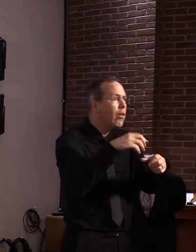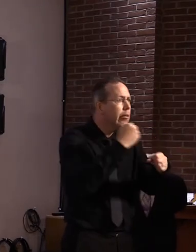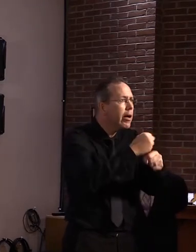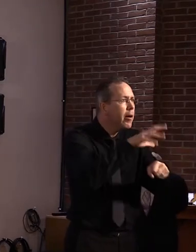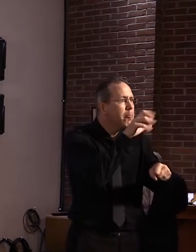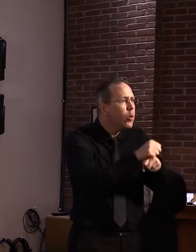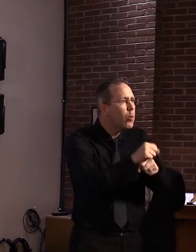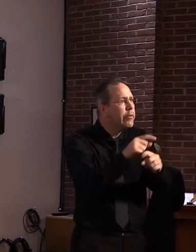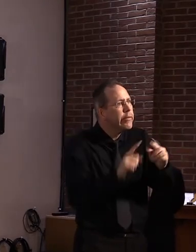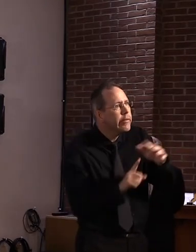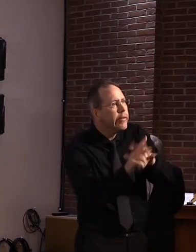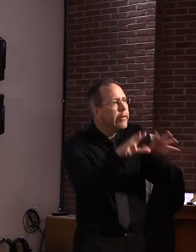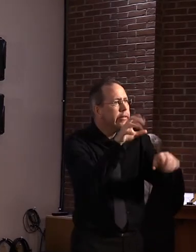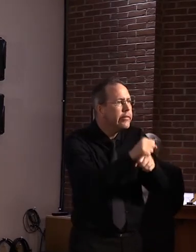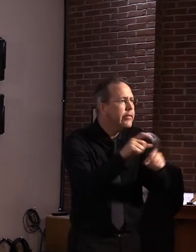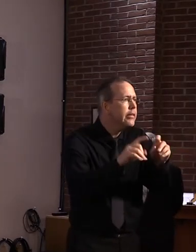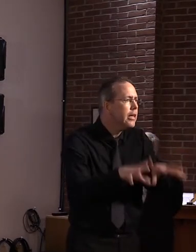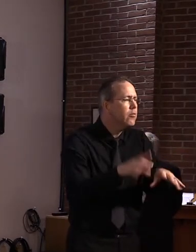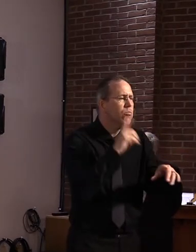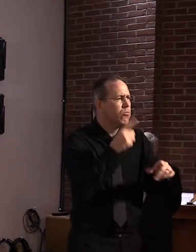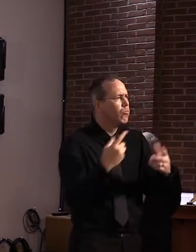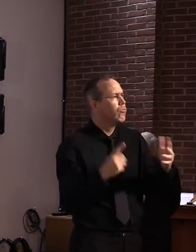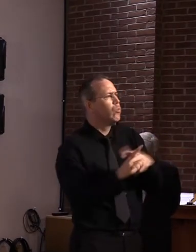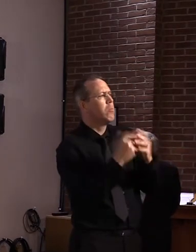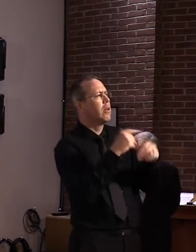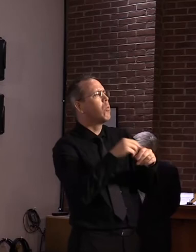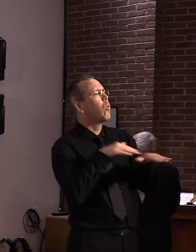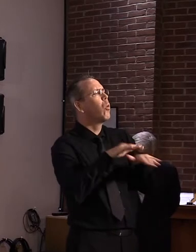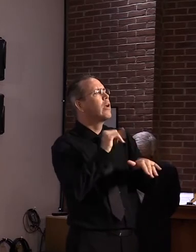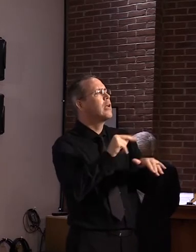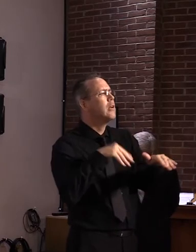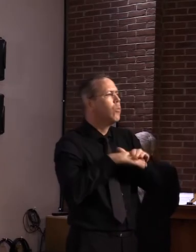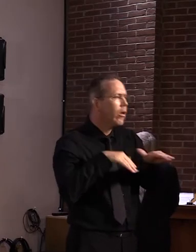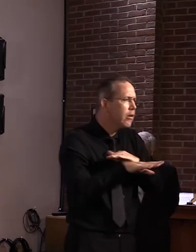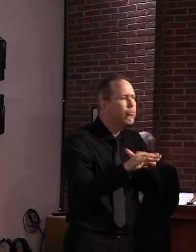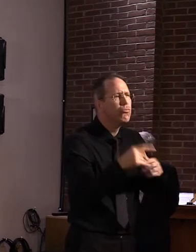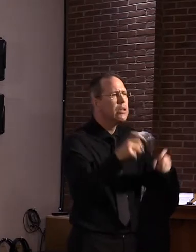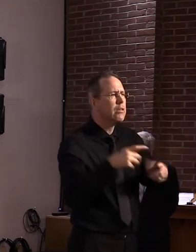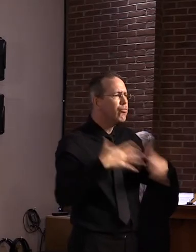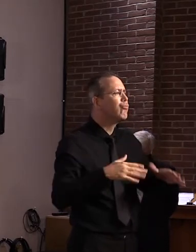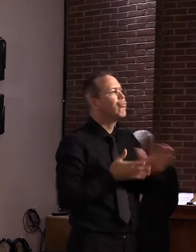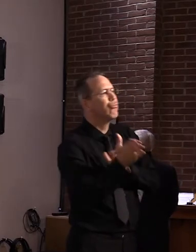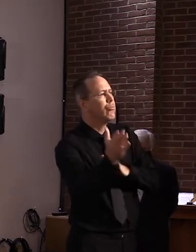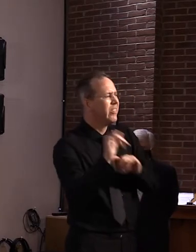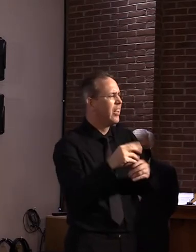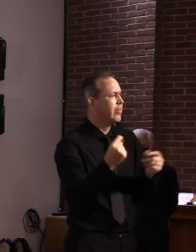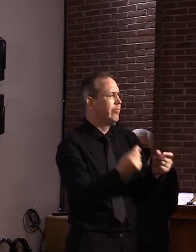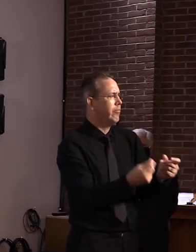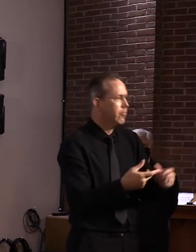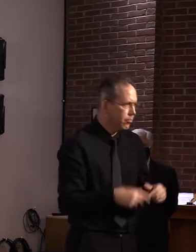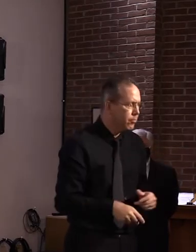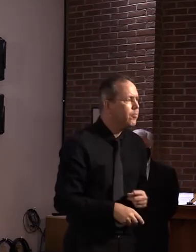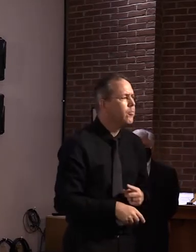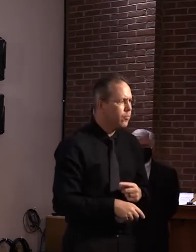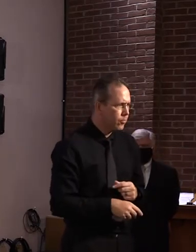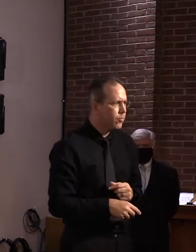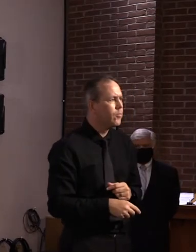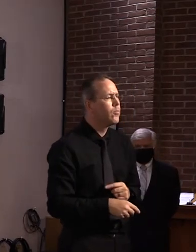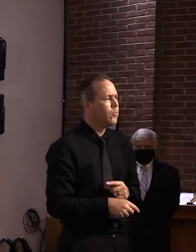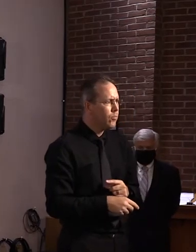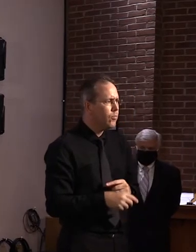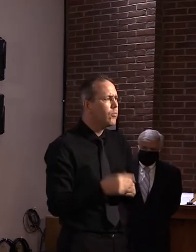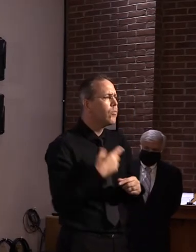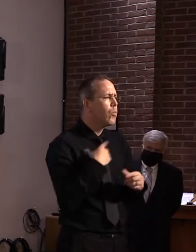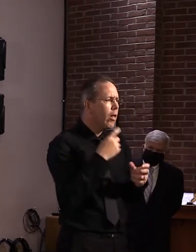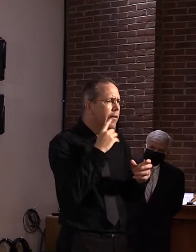and then a struggle later on. They will all have very clearly stated testing